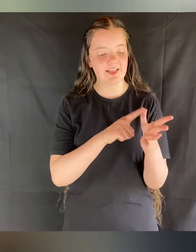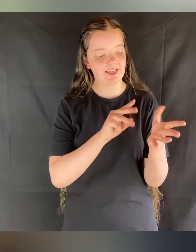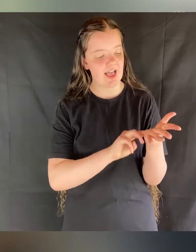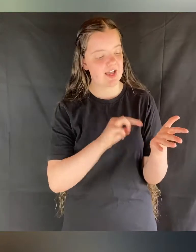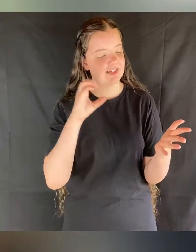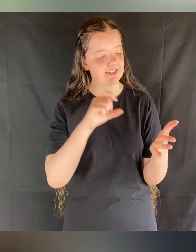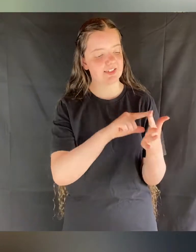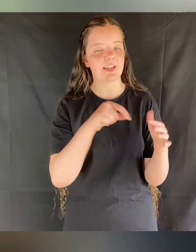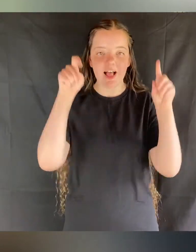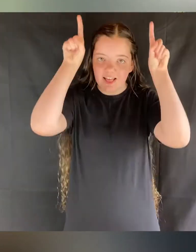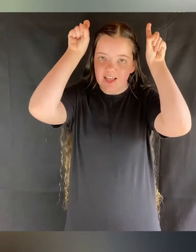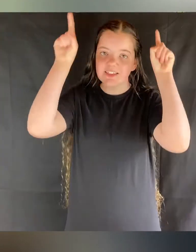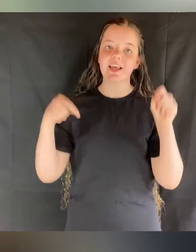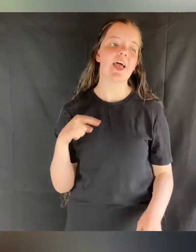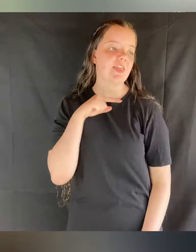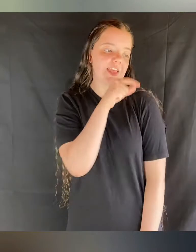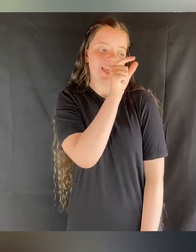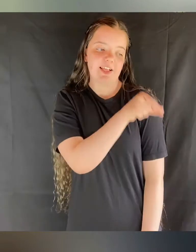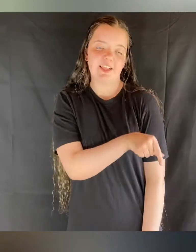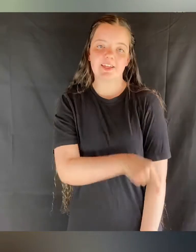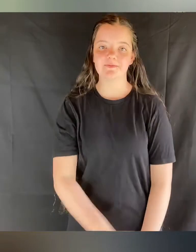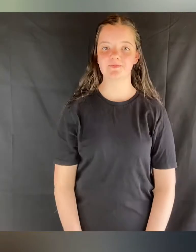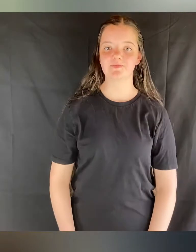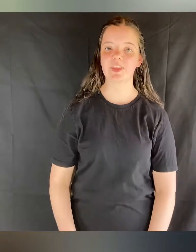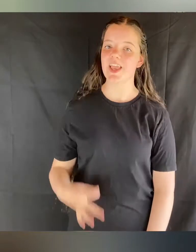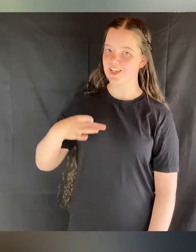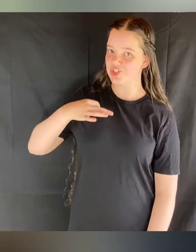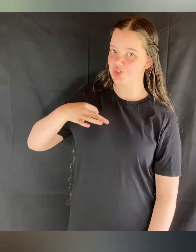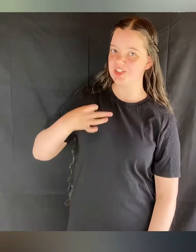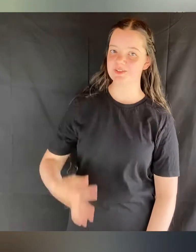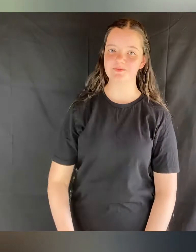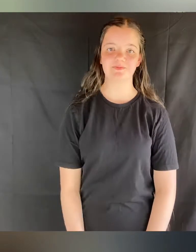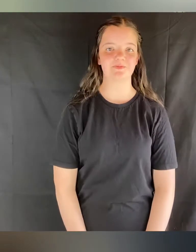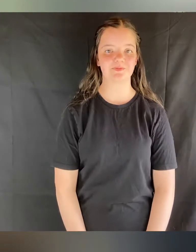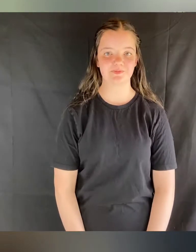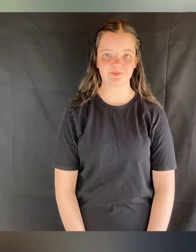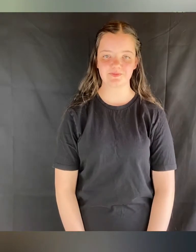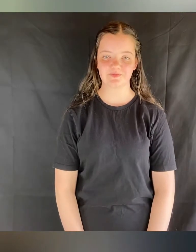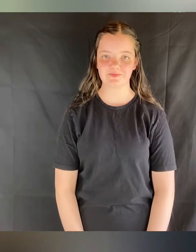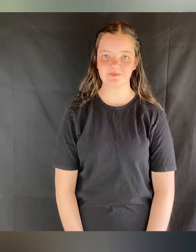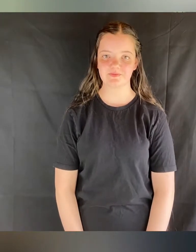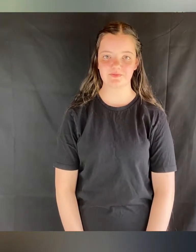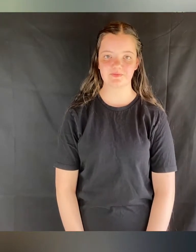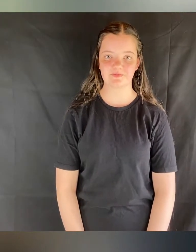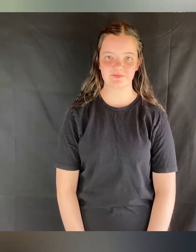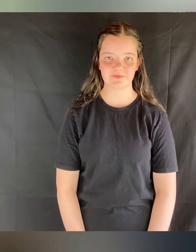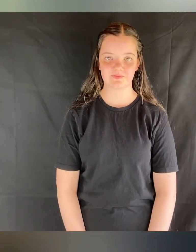the Alien by Marianne Yeomans. Enjoy.